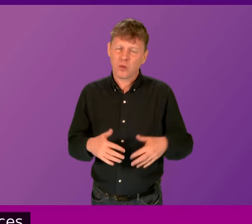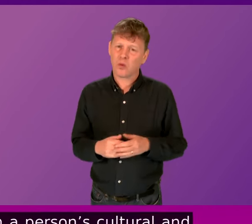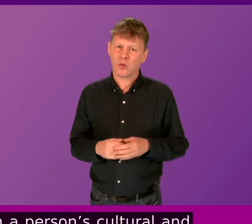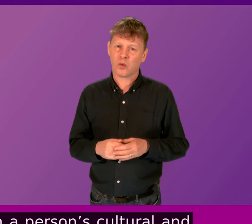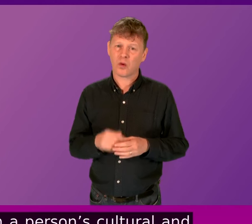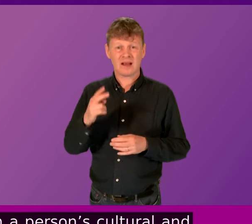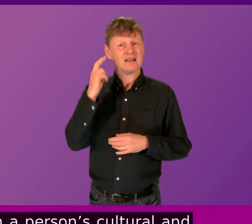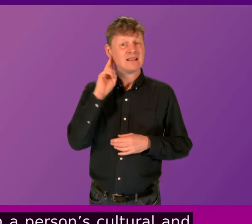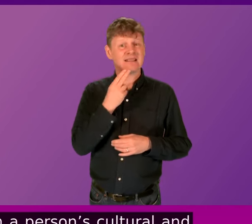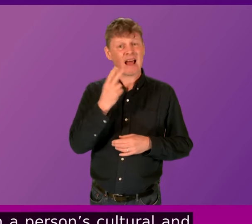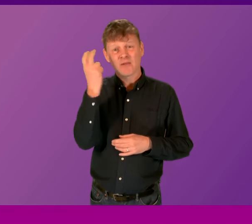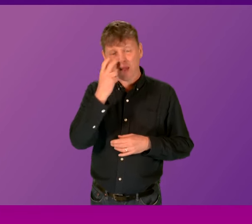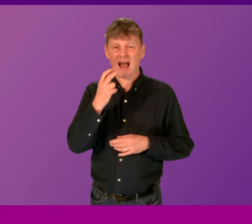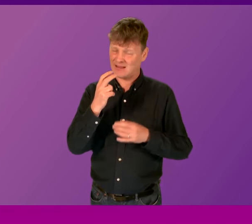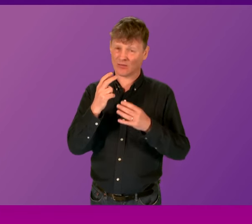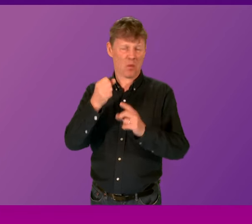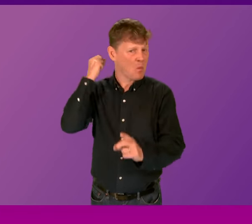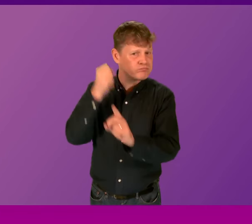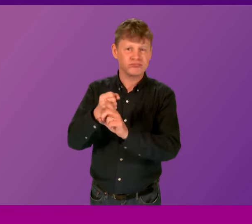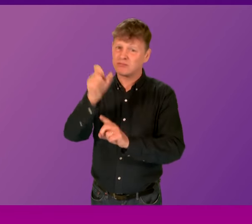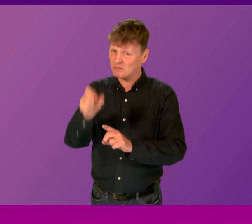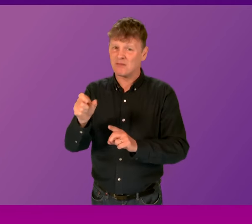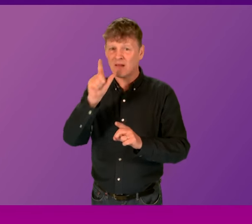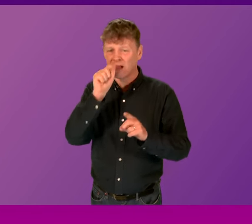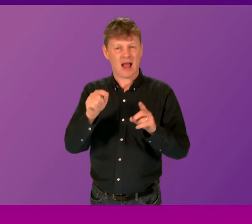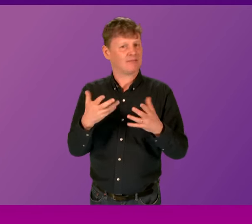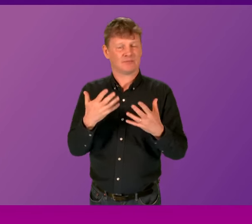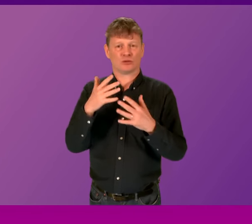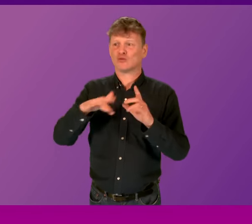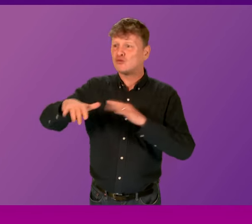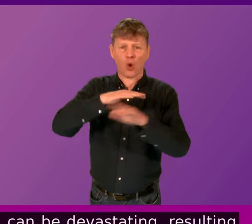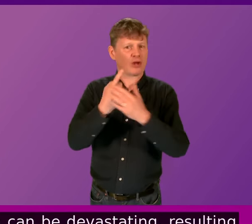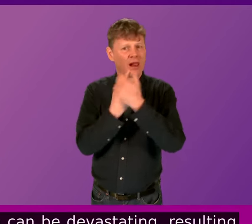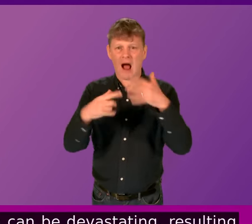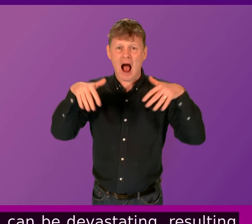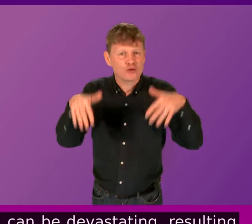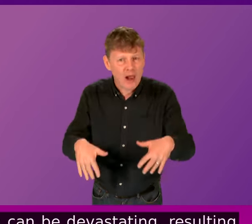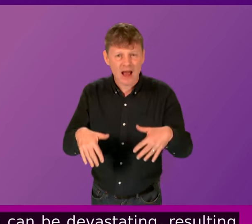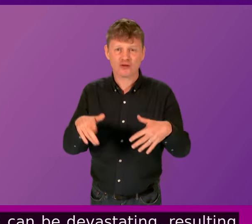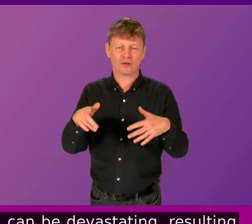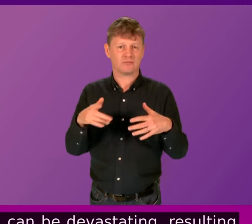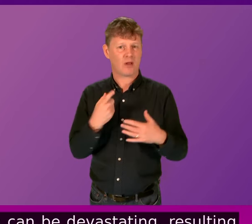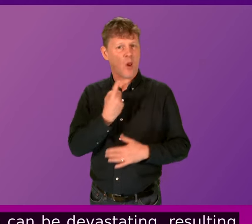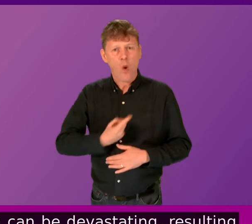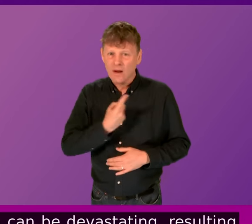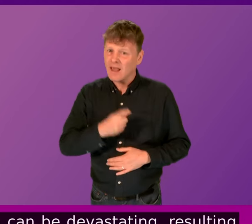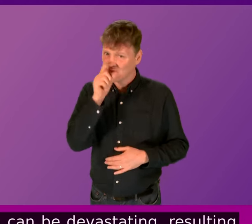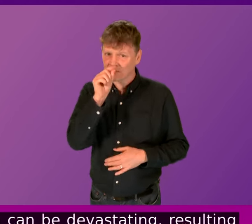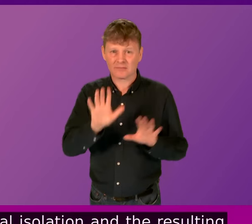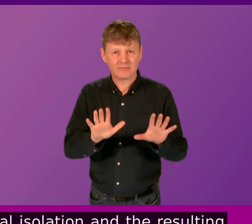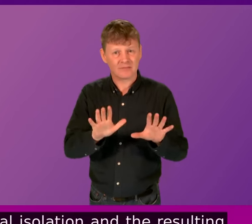of the condition can be devastating, resulting in profound levels of social isolation and the resulting loneliness. Addressing